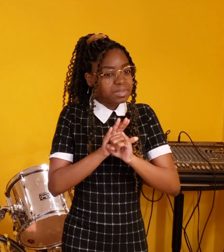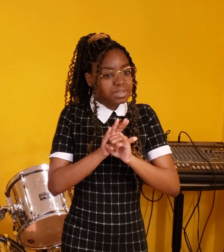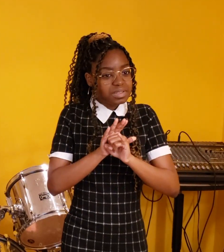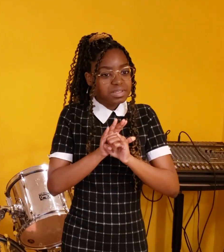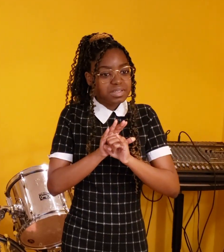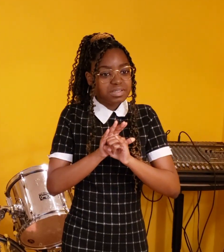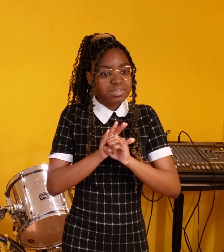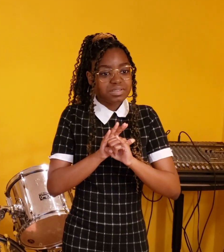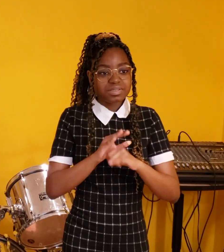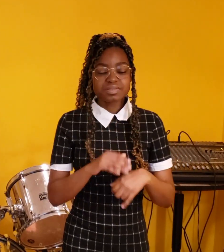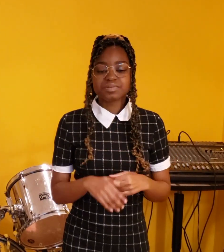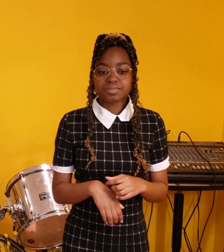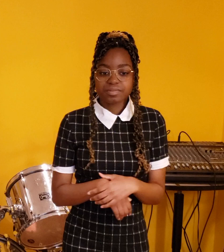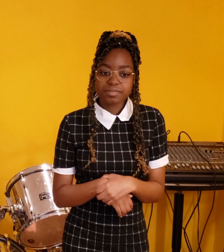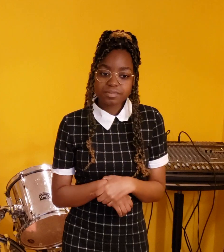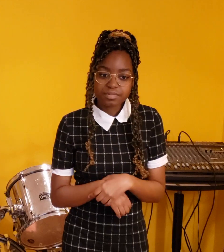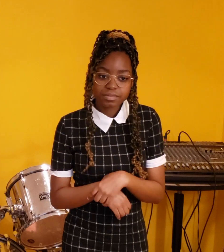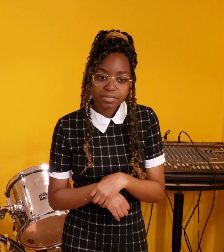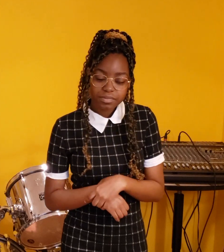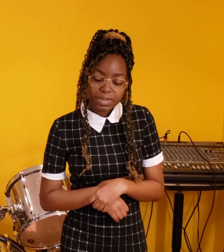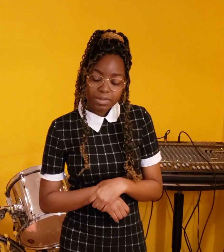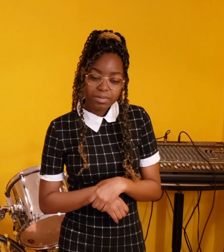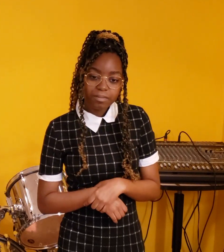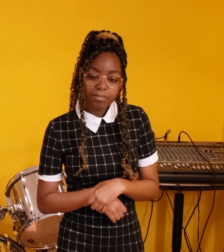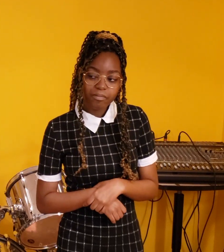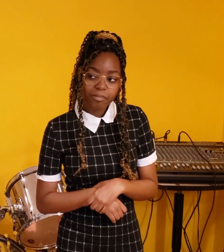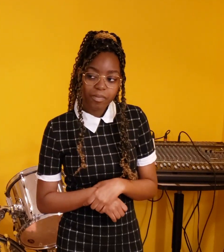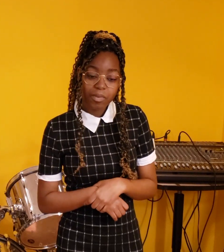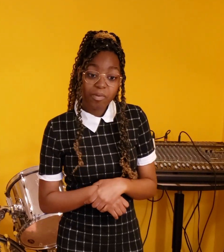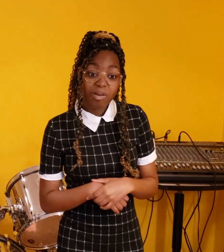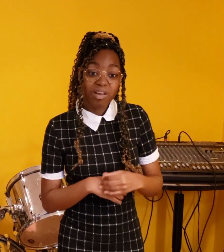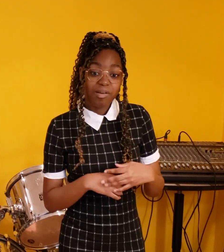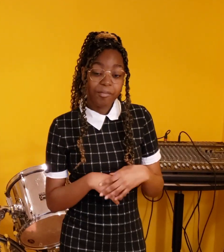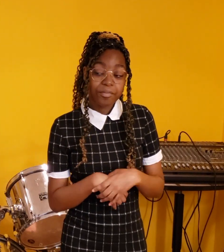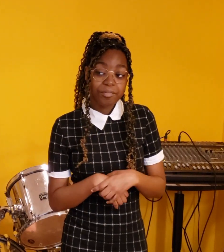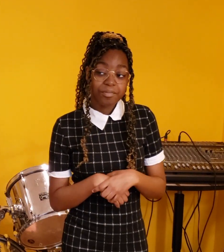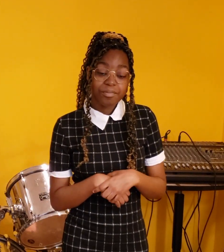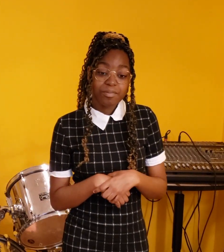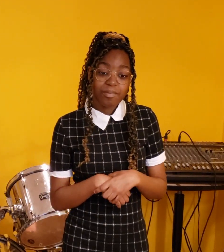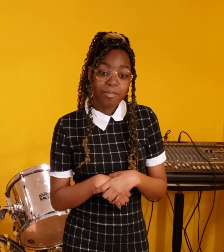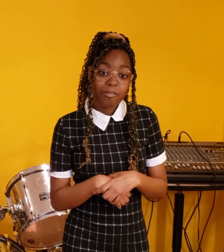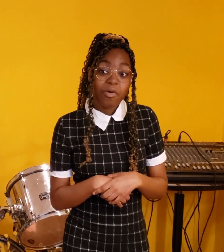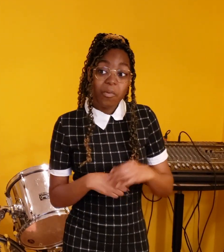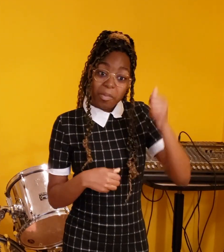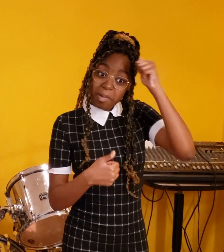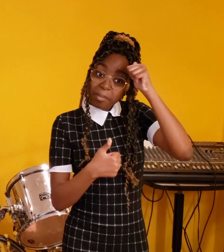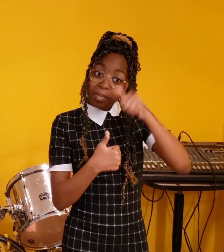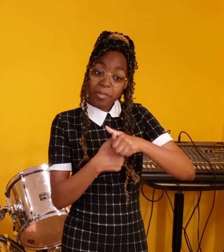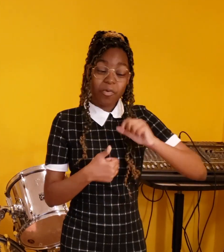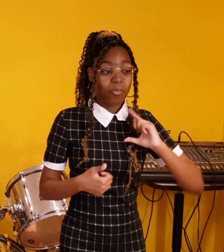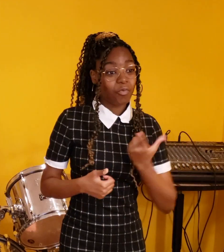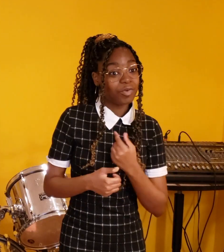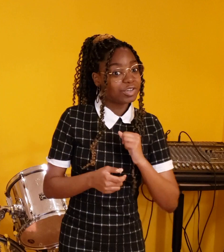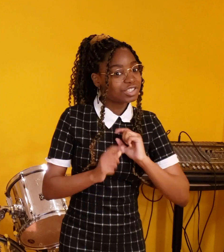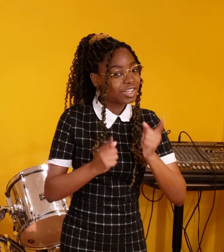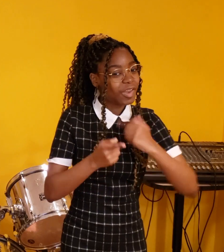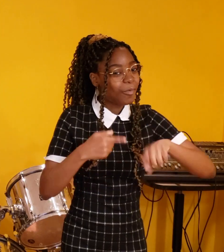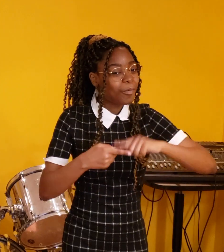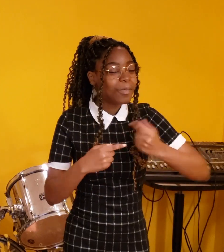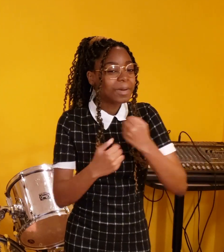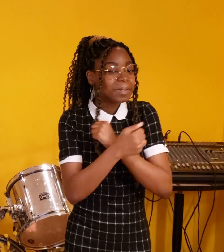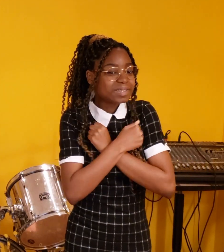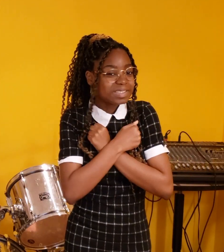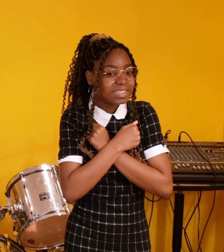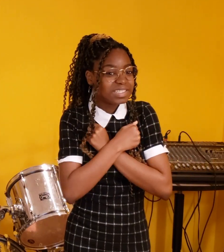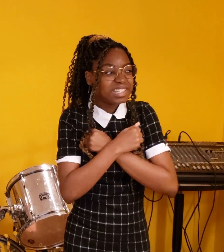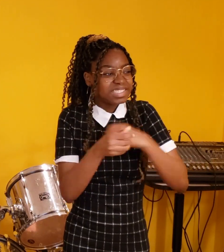what it's used. I'm talking about love. So bear with me, I'm talking about love. And I'm making a connection right here. I'm making a